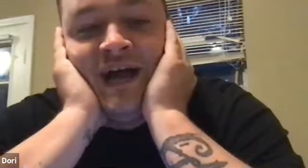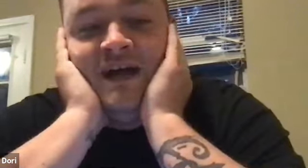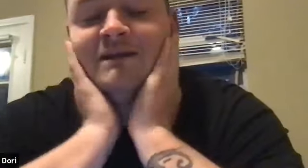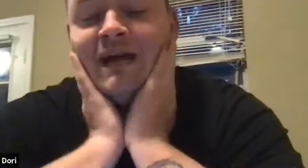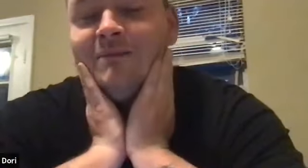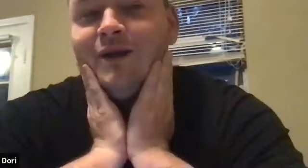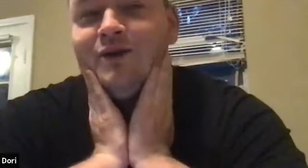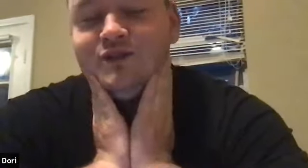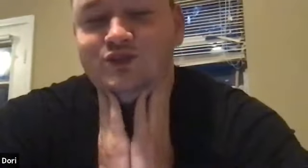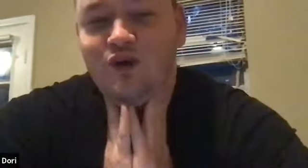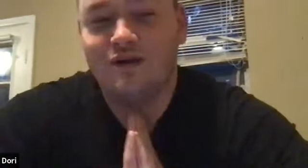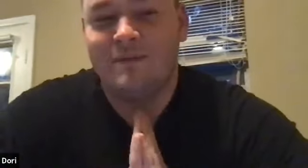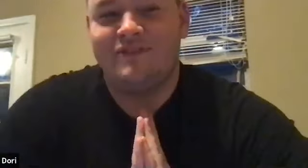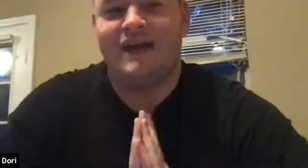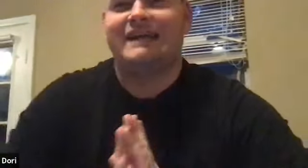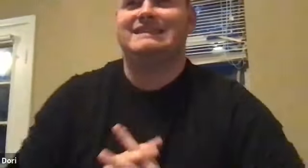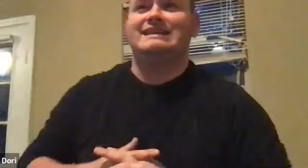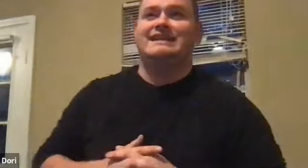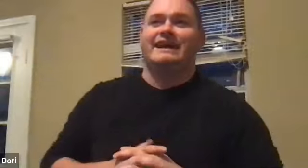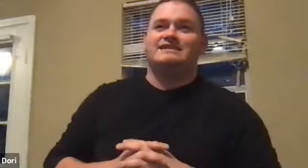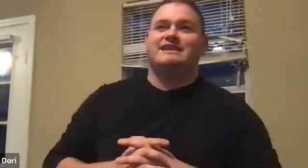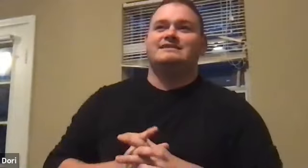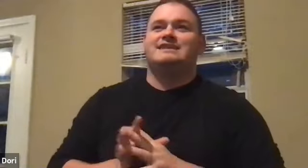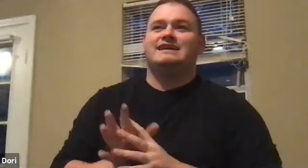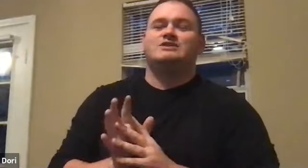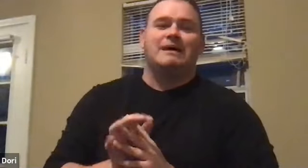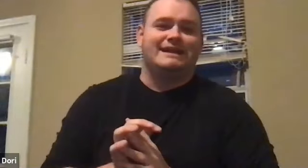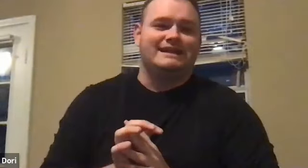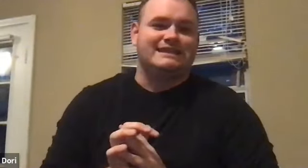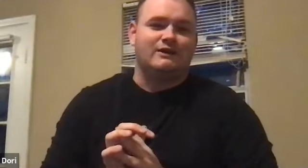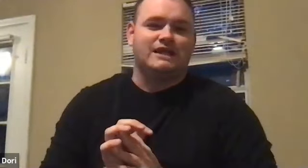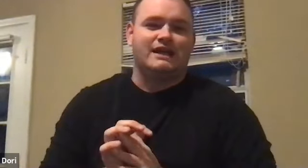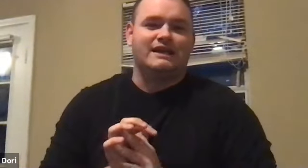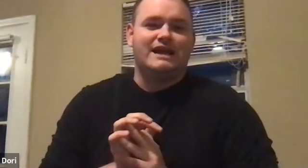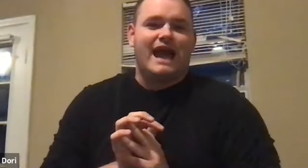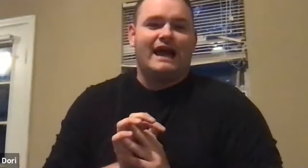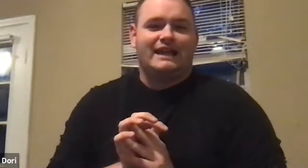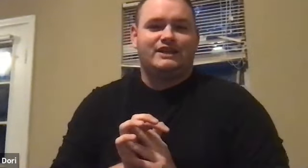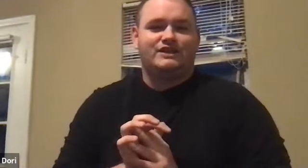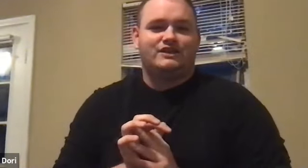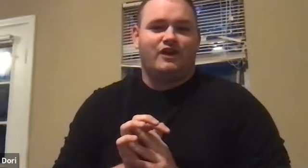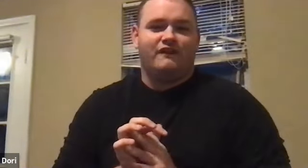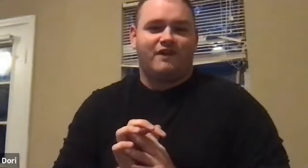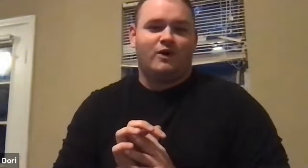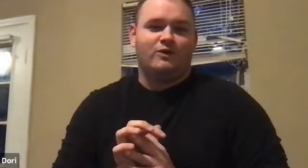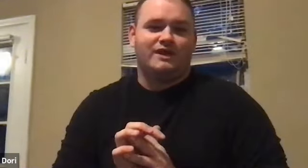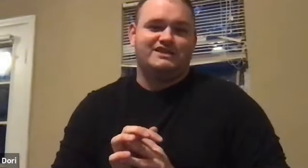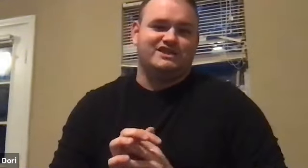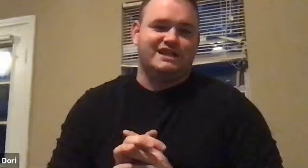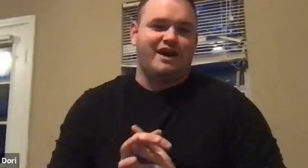I'm a little distraught about that because I did that test on my niece and I was like, act like you're on the phone, and she did the